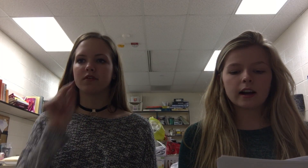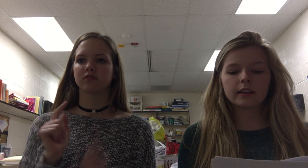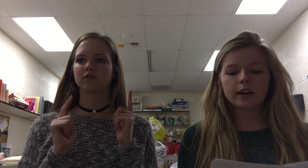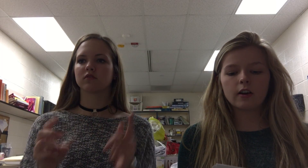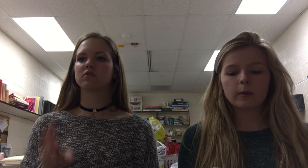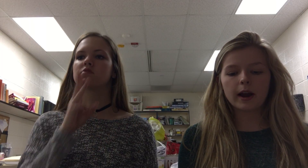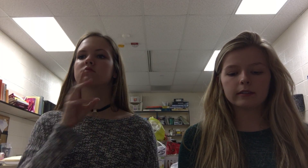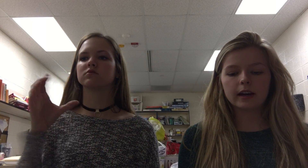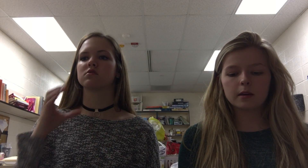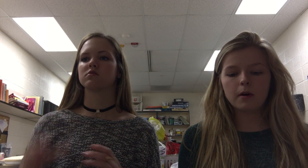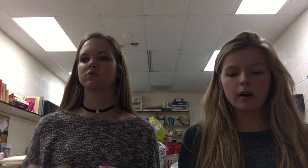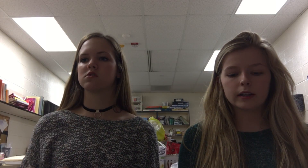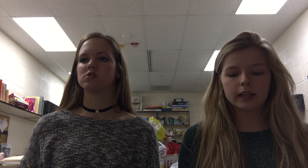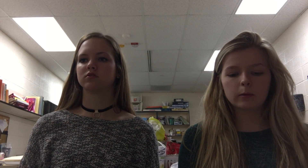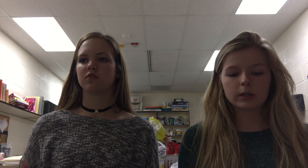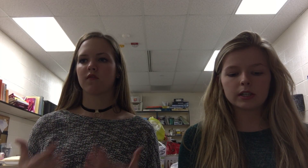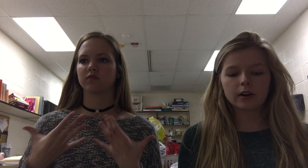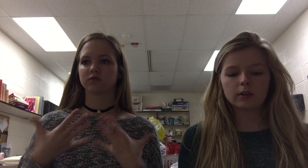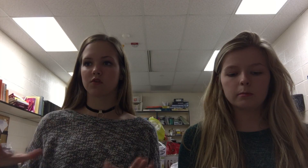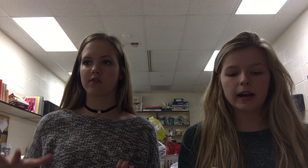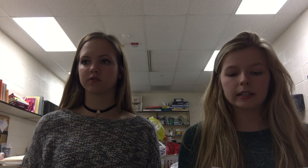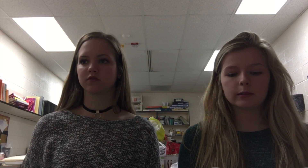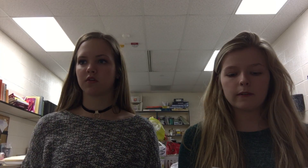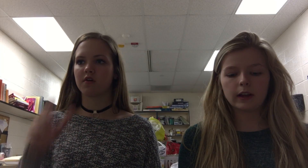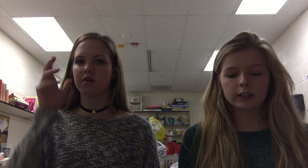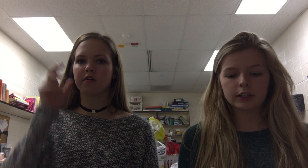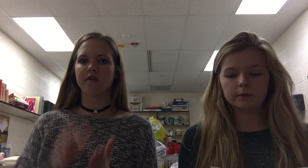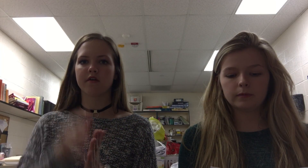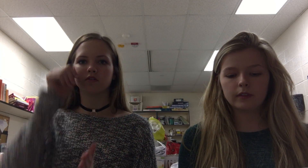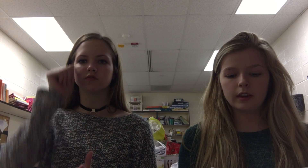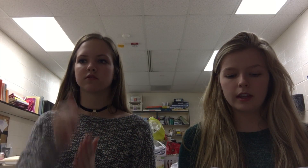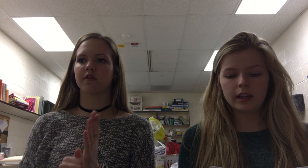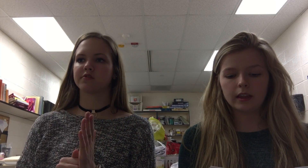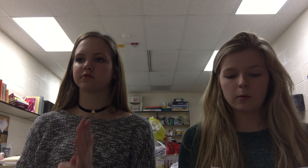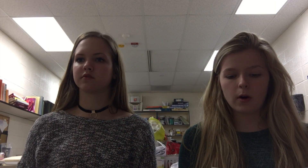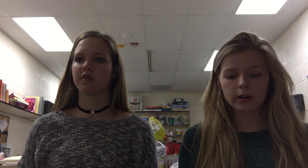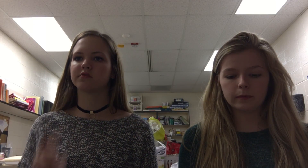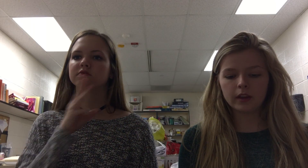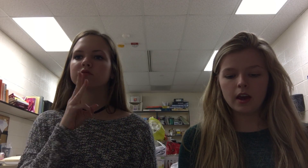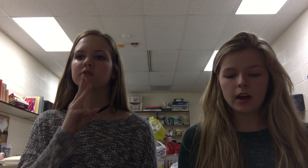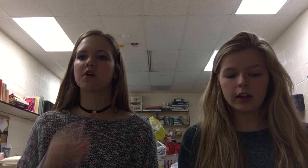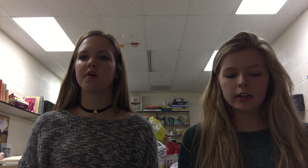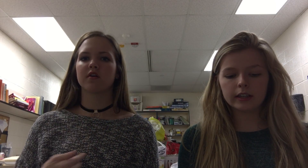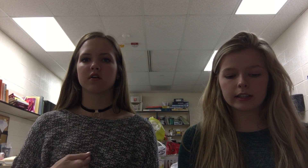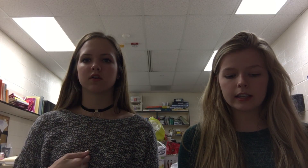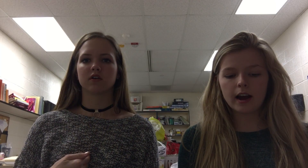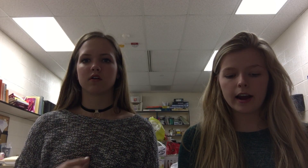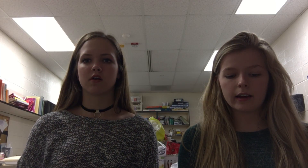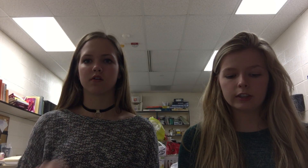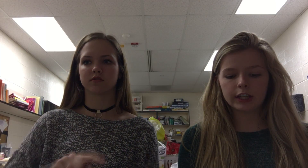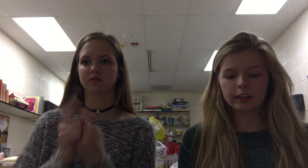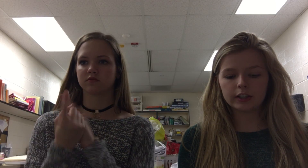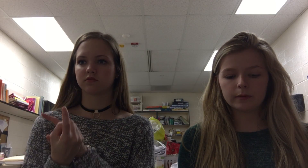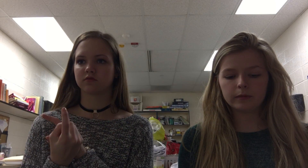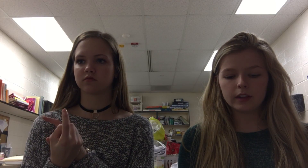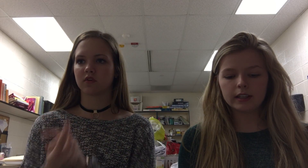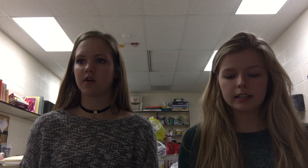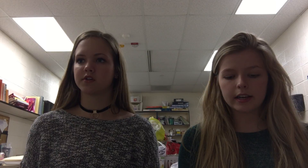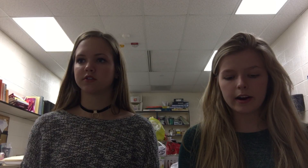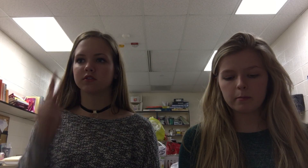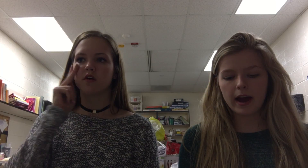The duckling arrived at the pond and was startled by his reflection in the water. Goodness, I have